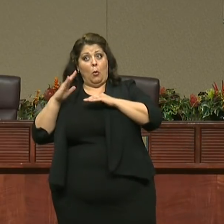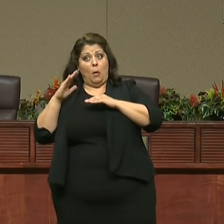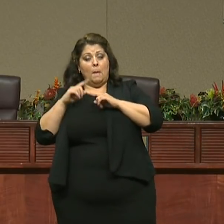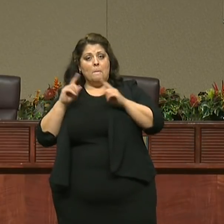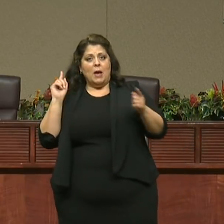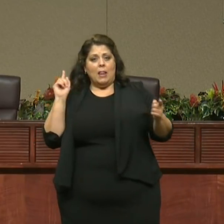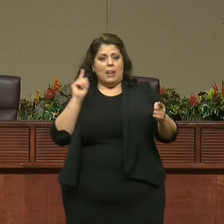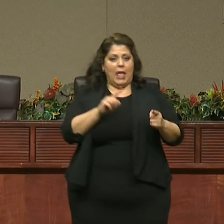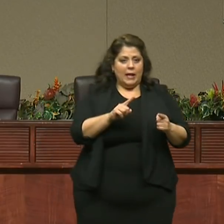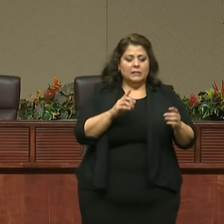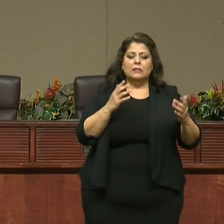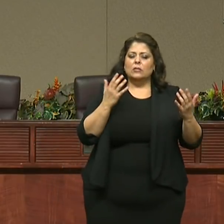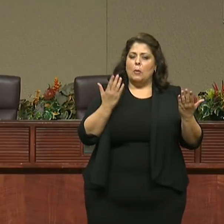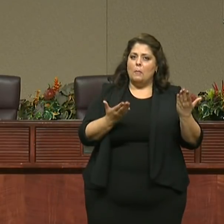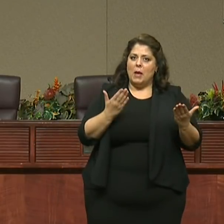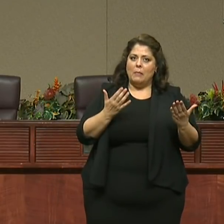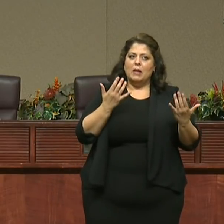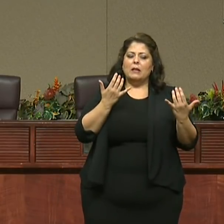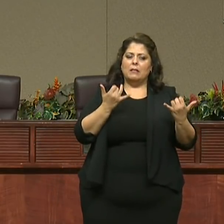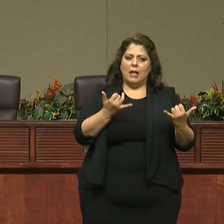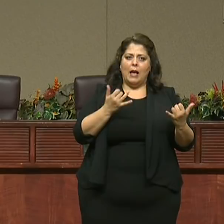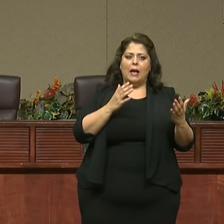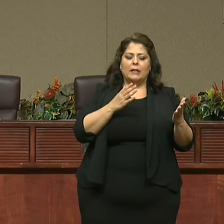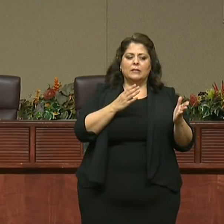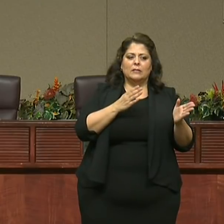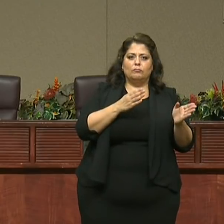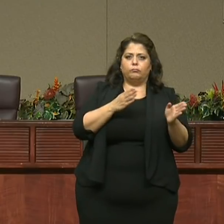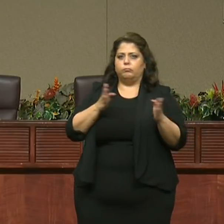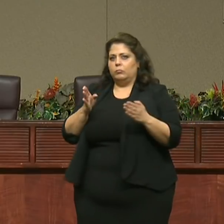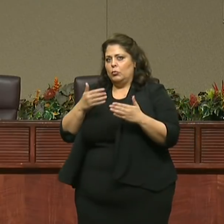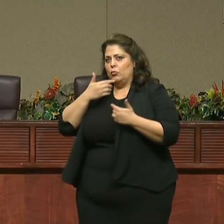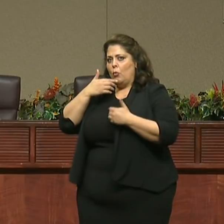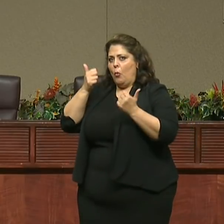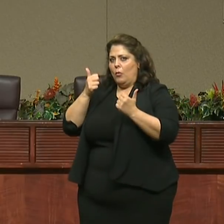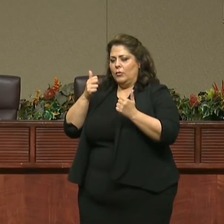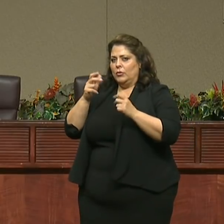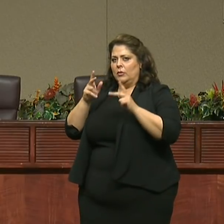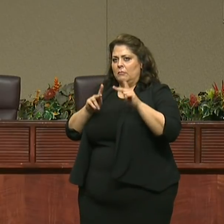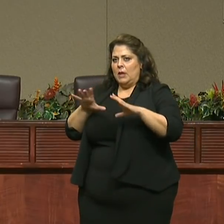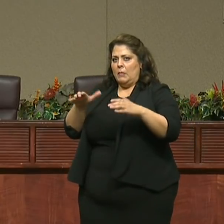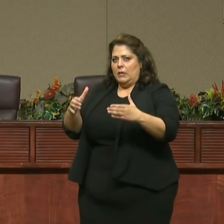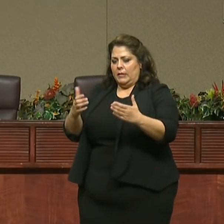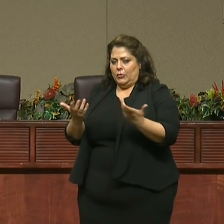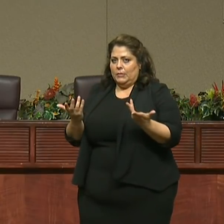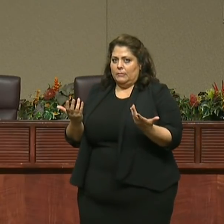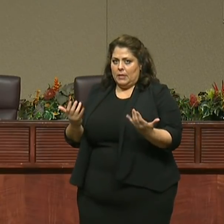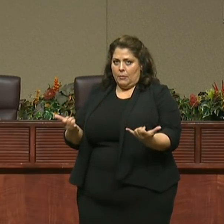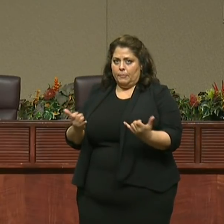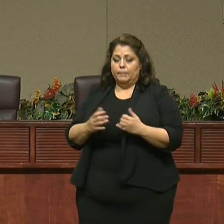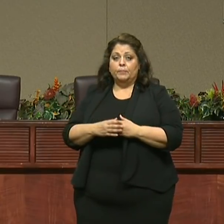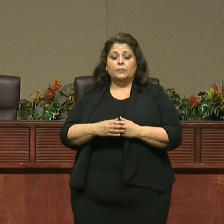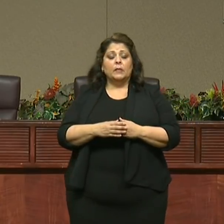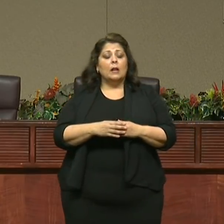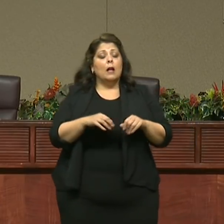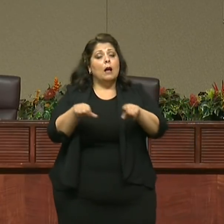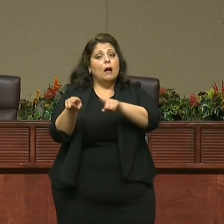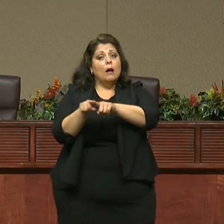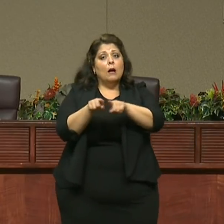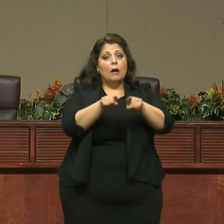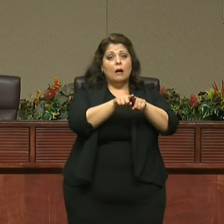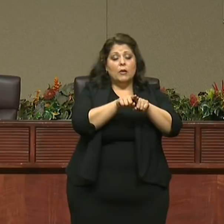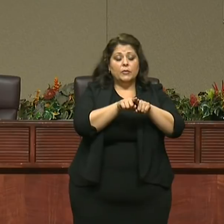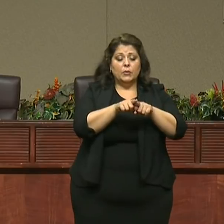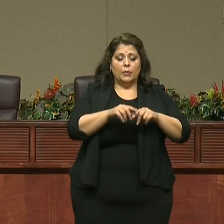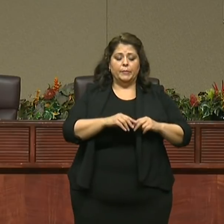be moving into the older segment of the population. We also have seen a small decrease in the